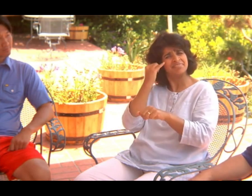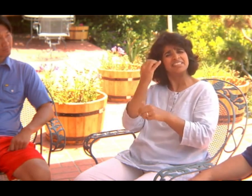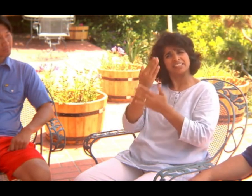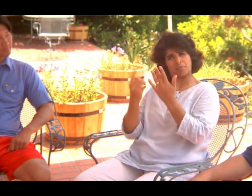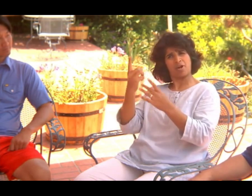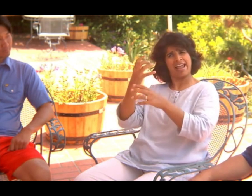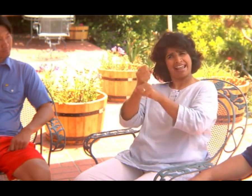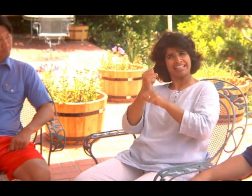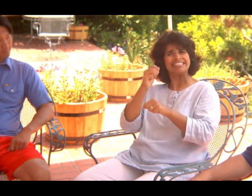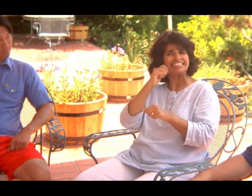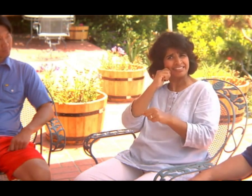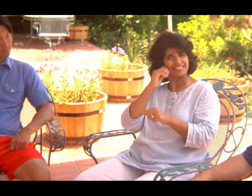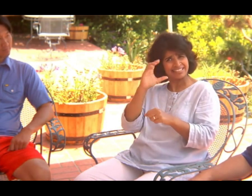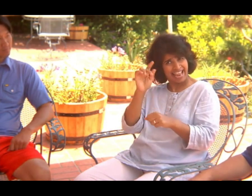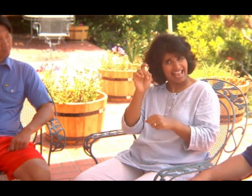cancer?